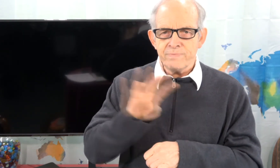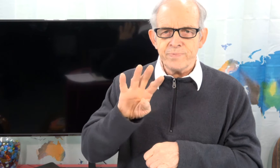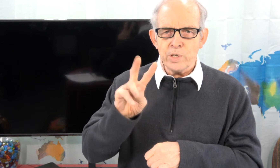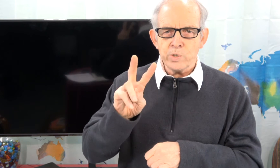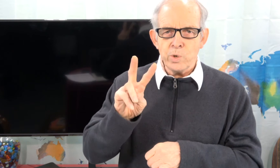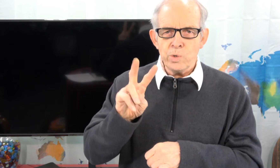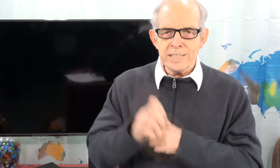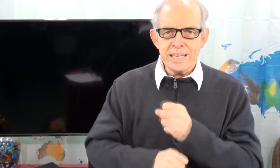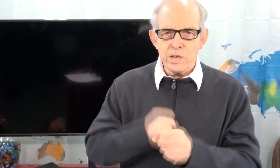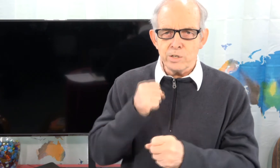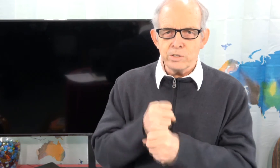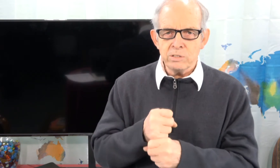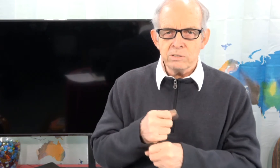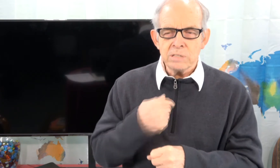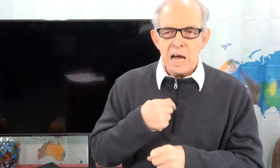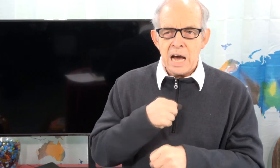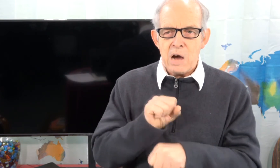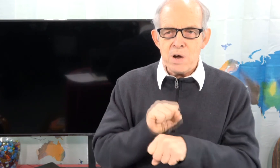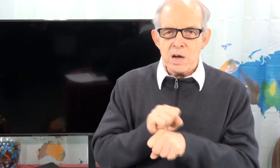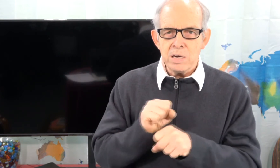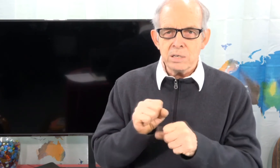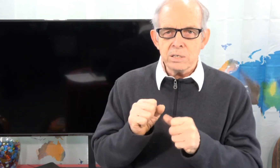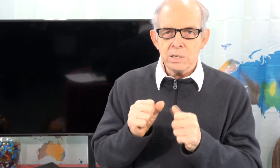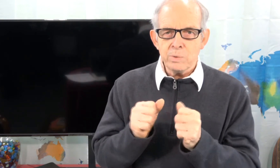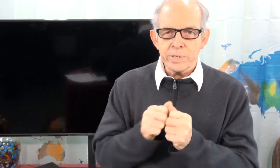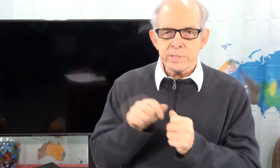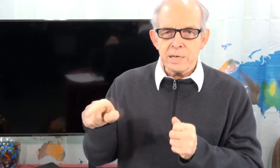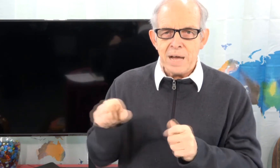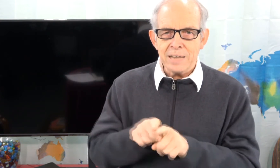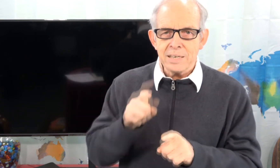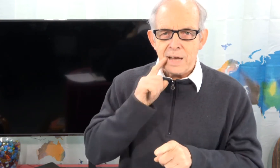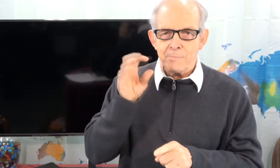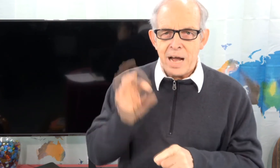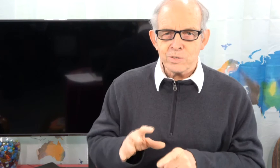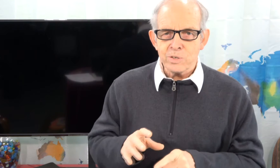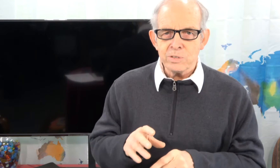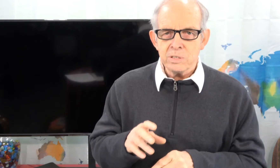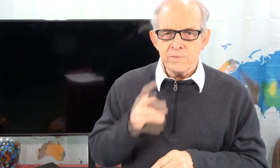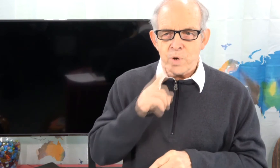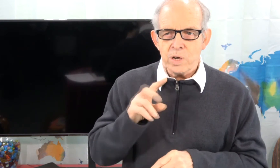fellow to hear. I was with them at that party with a